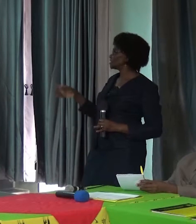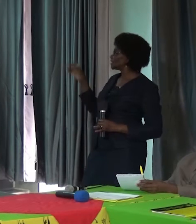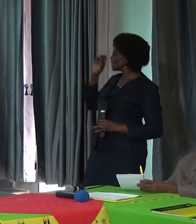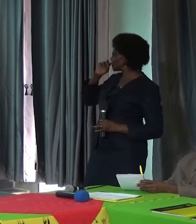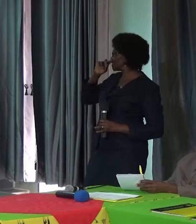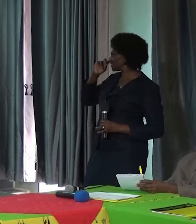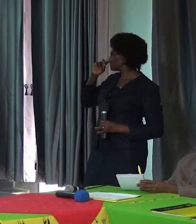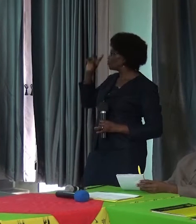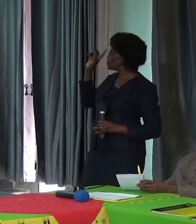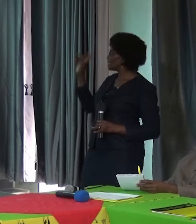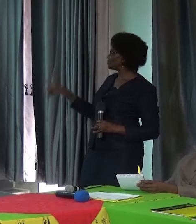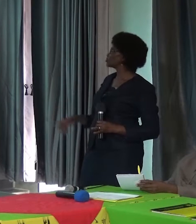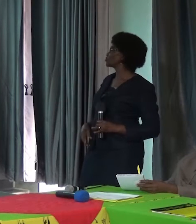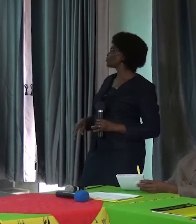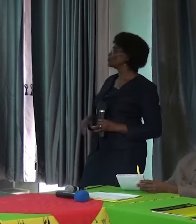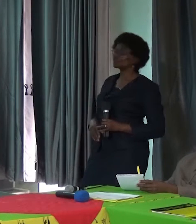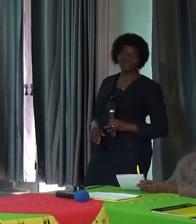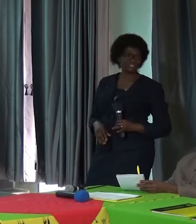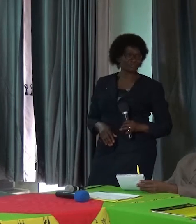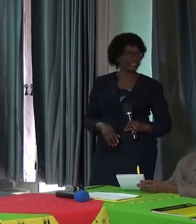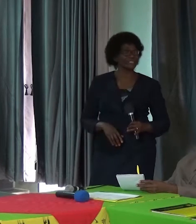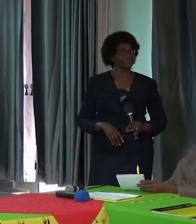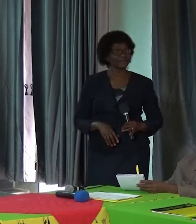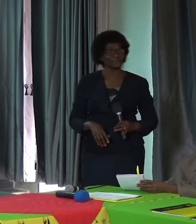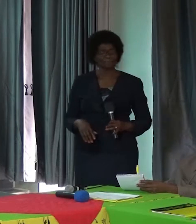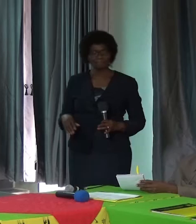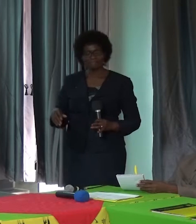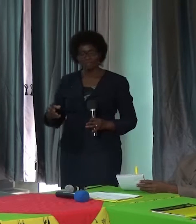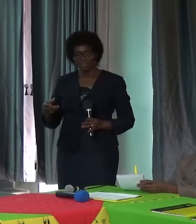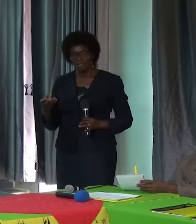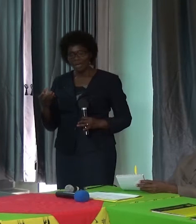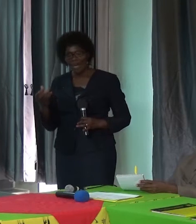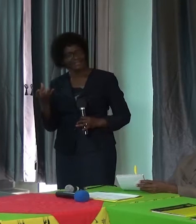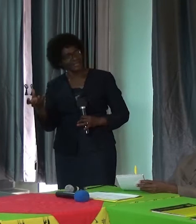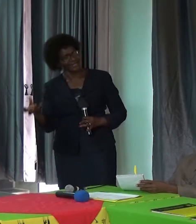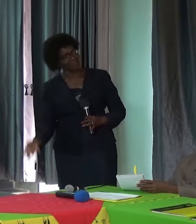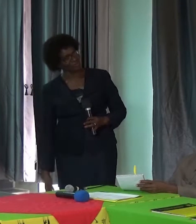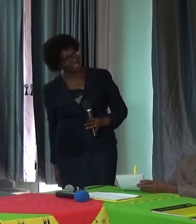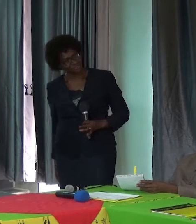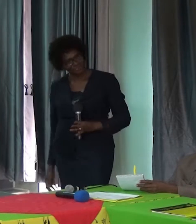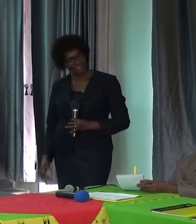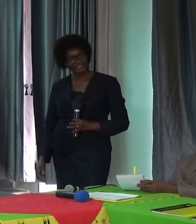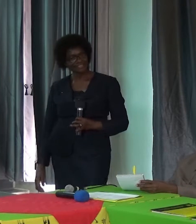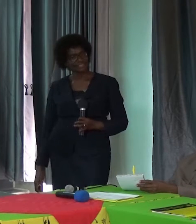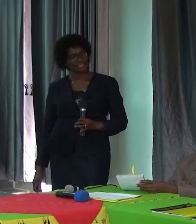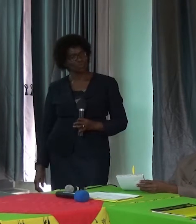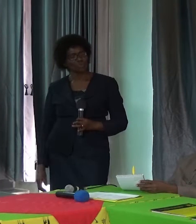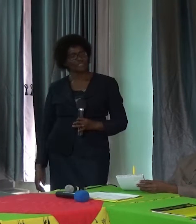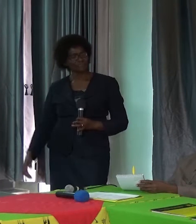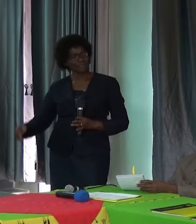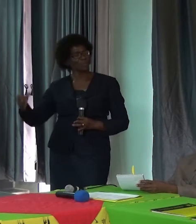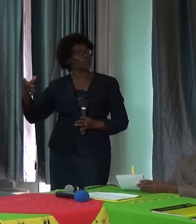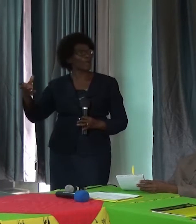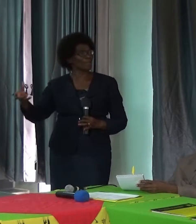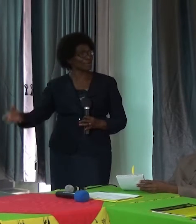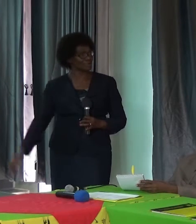technology and review multiple sources of information. We'll give them handheld information, print. We'll